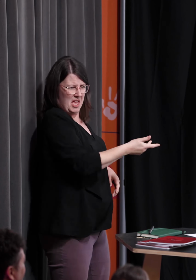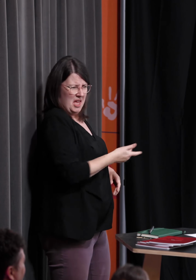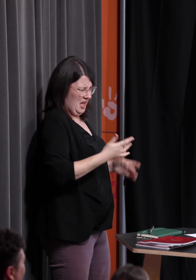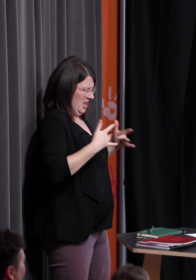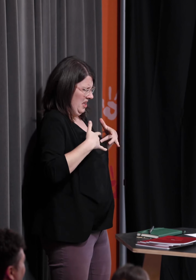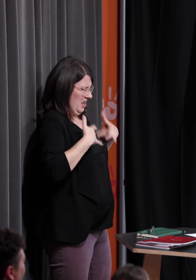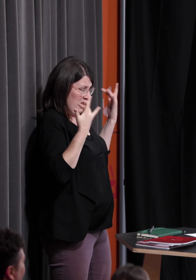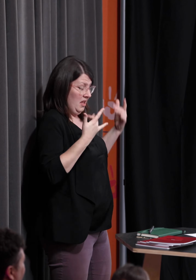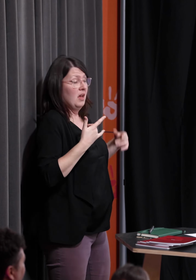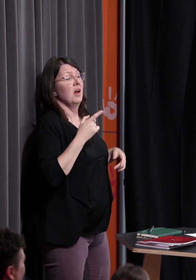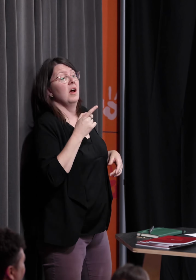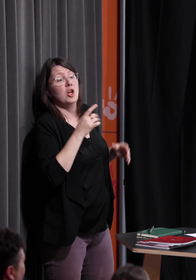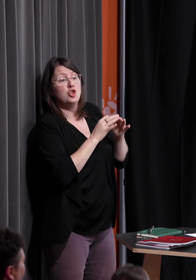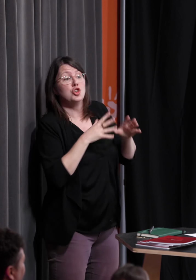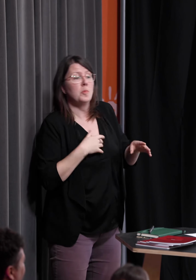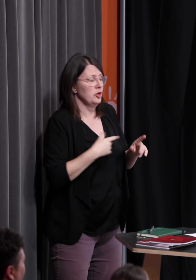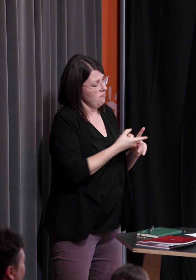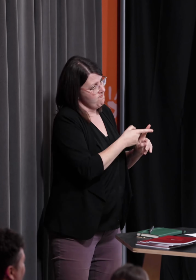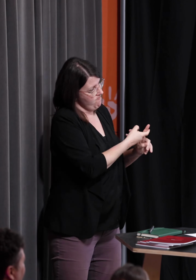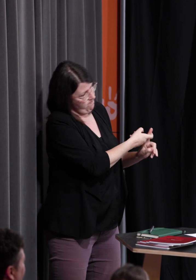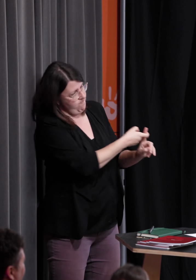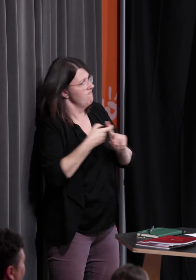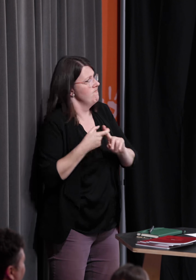and threw her out of her office and closed the door.